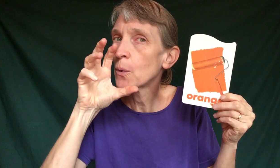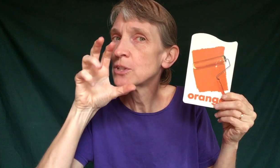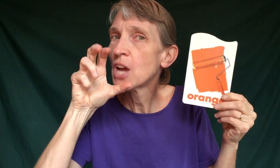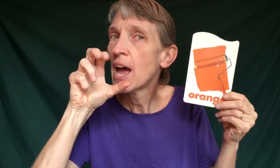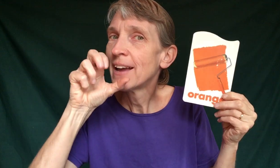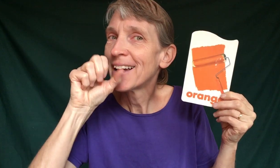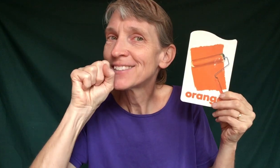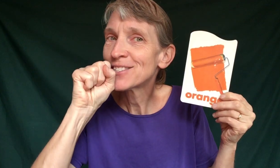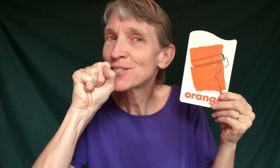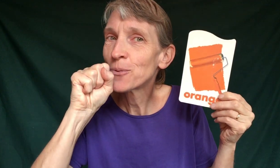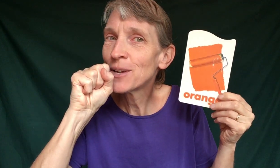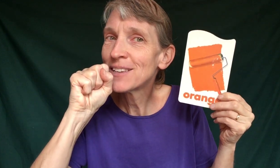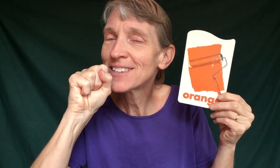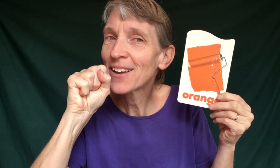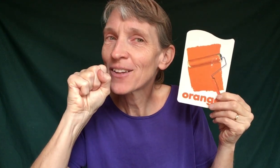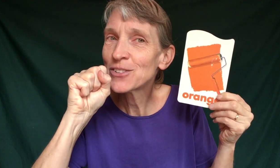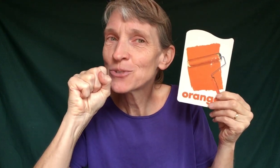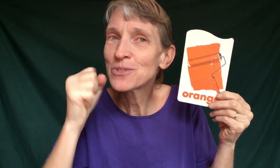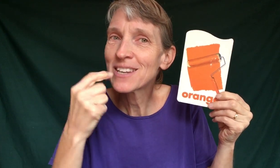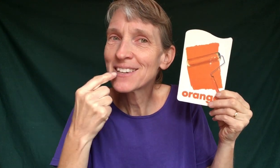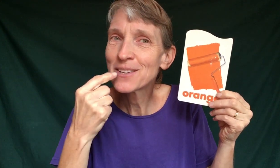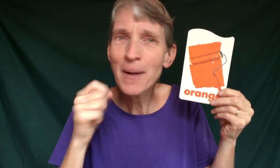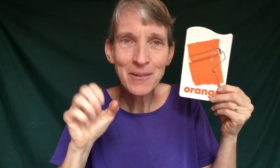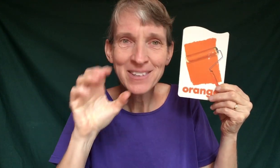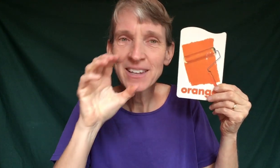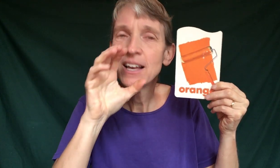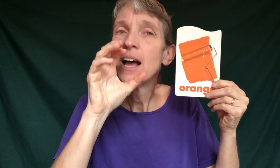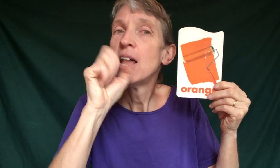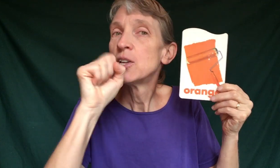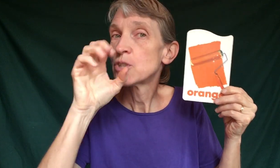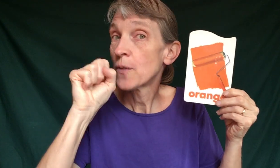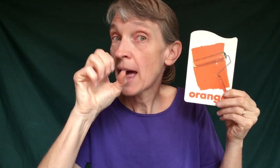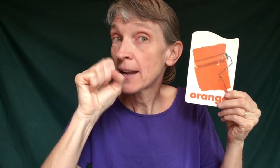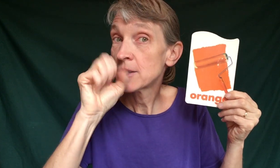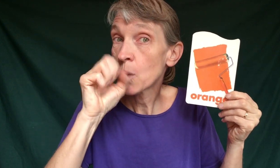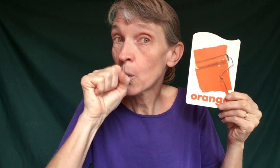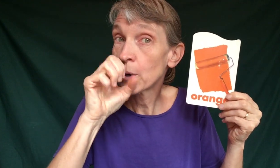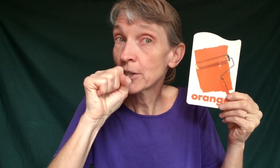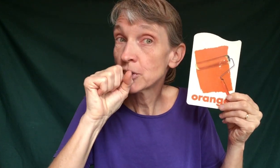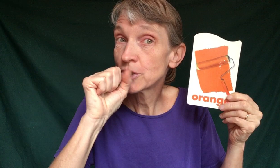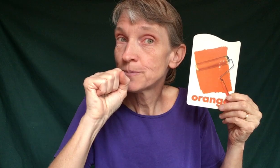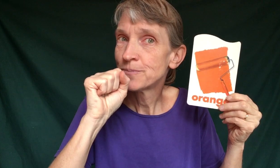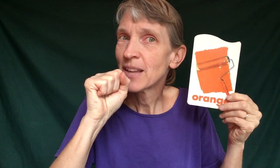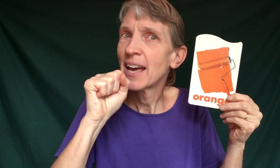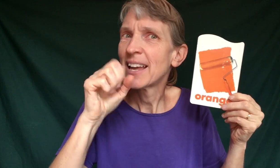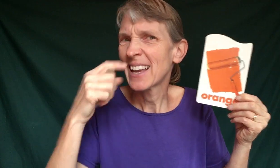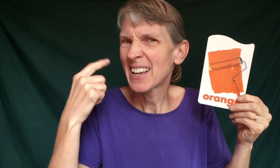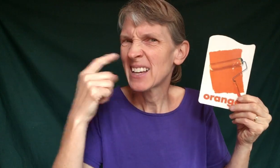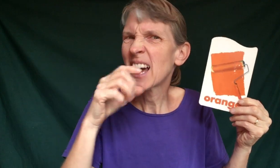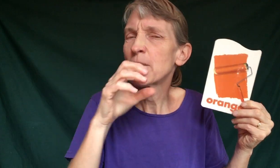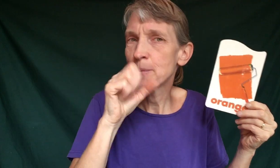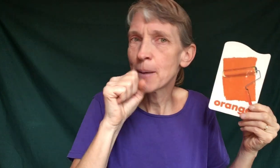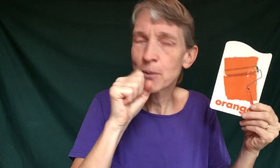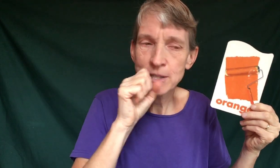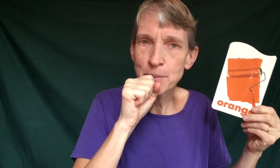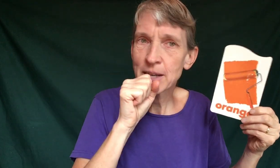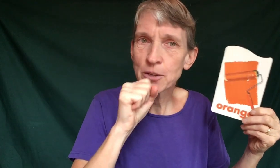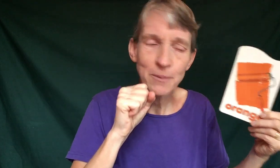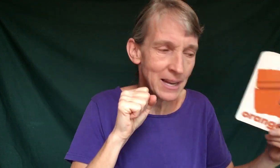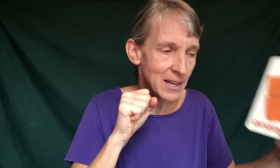orange and just squeezing out all the juice into their mouth. So that is orange. And I kind of remember it as being near red because